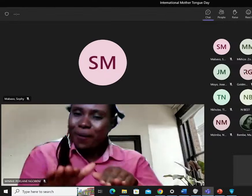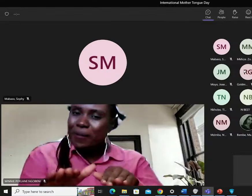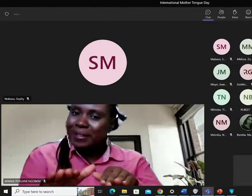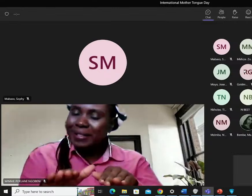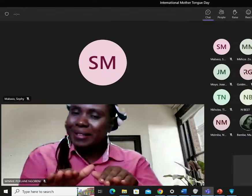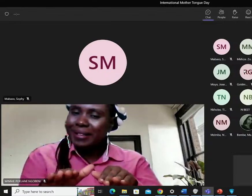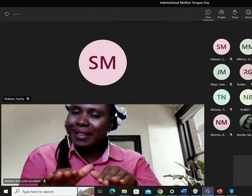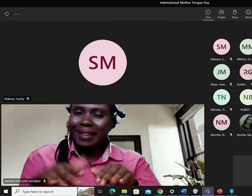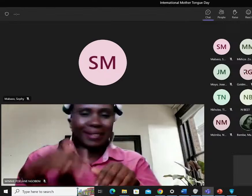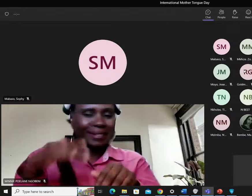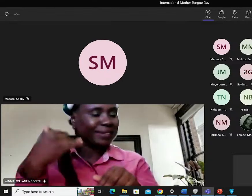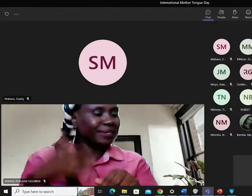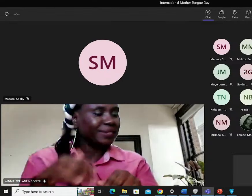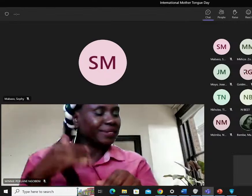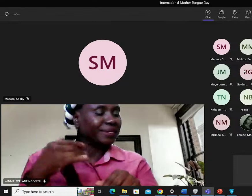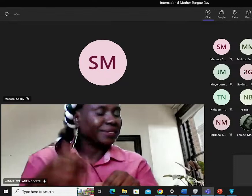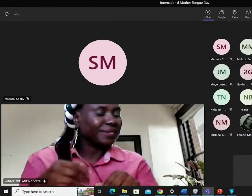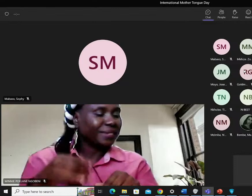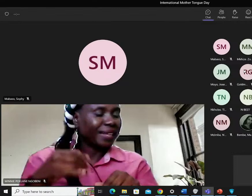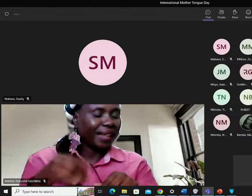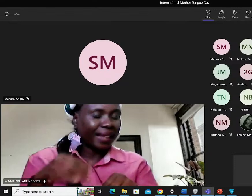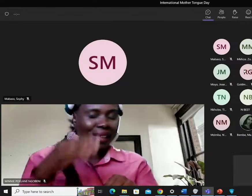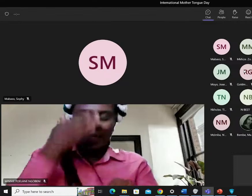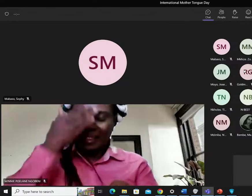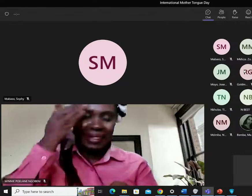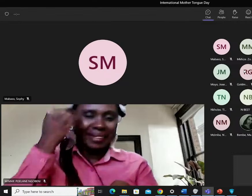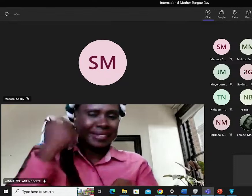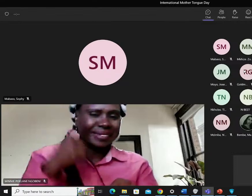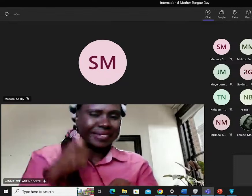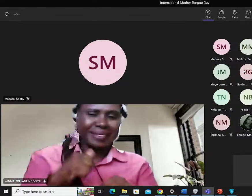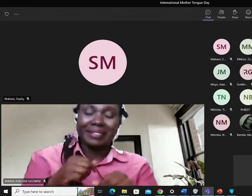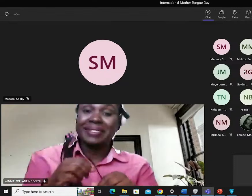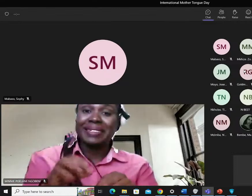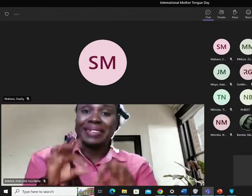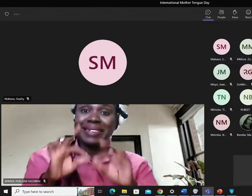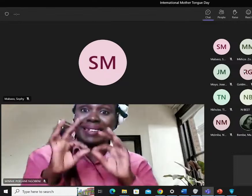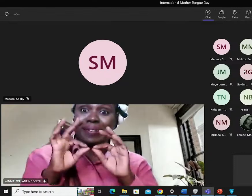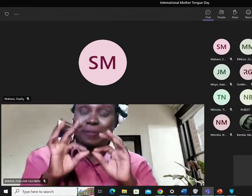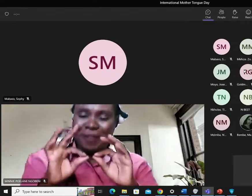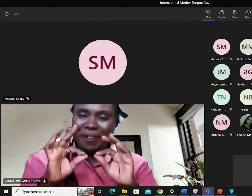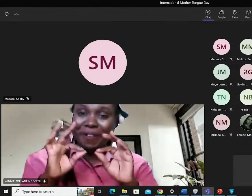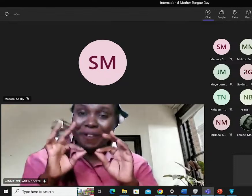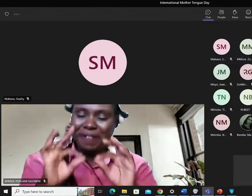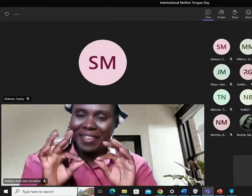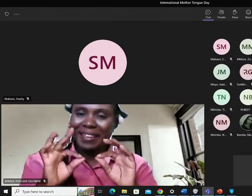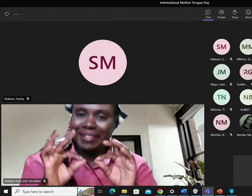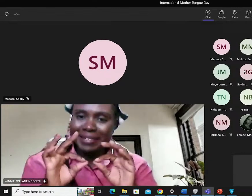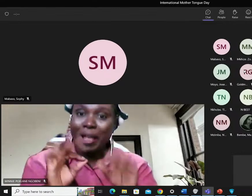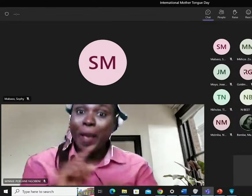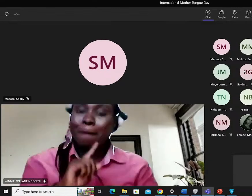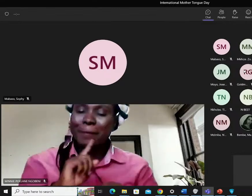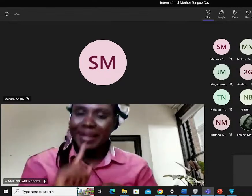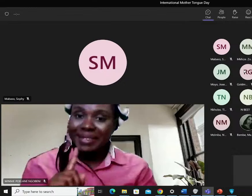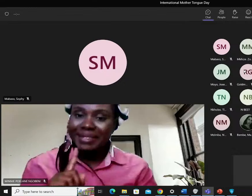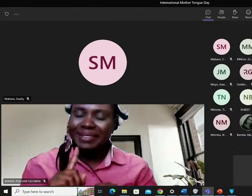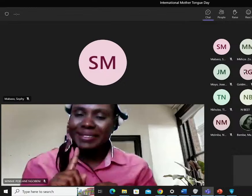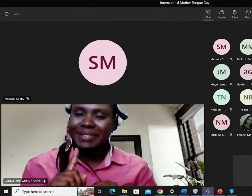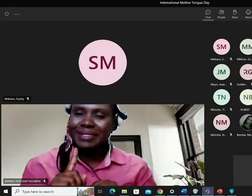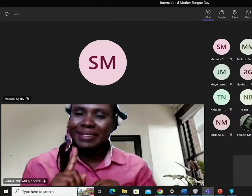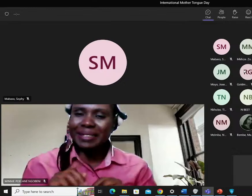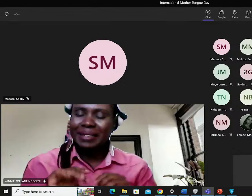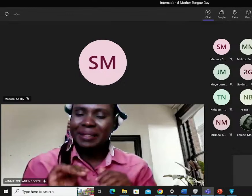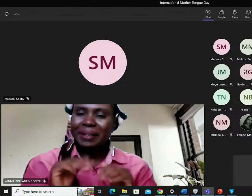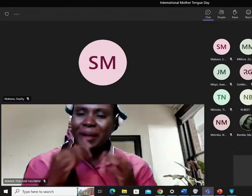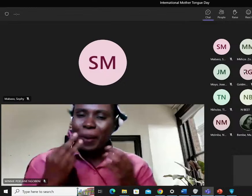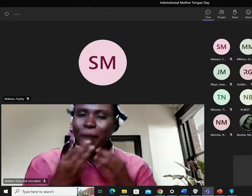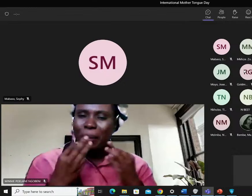andazi andifuna ukuthi izinkulu mandithi ziyakulingana zikulingene, but the people who were